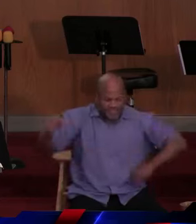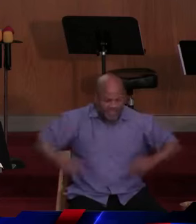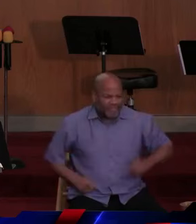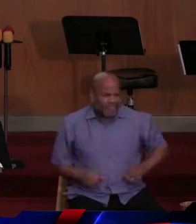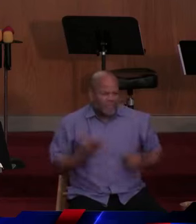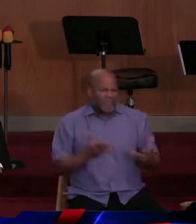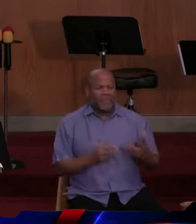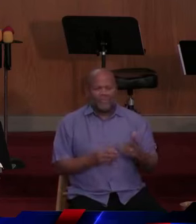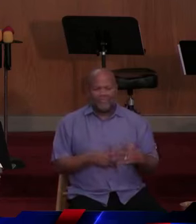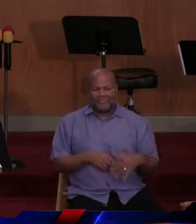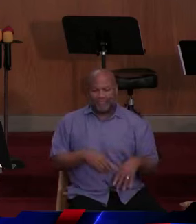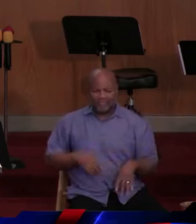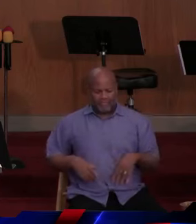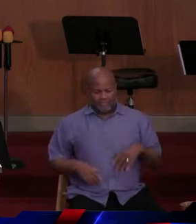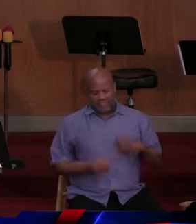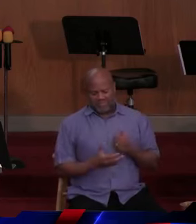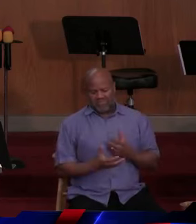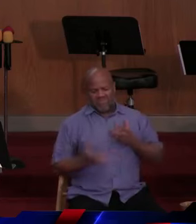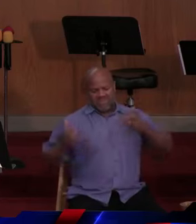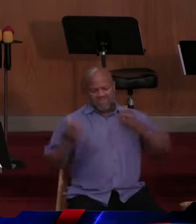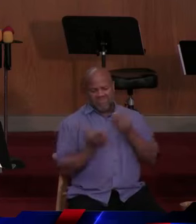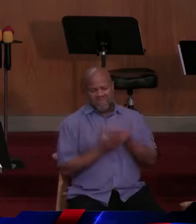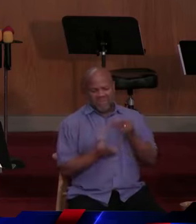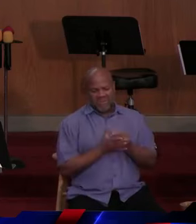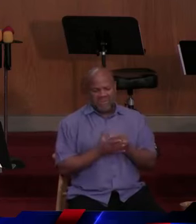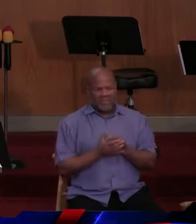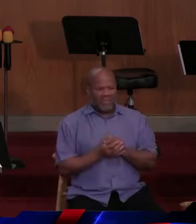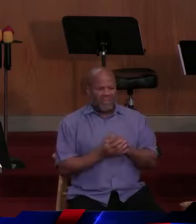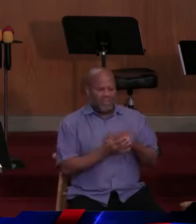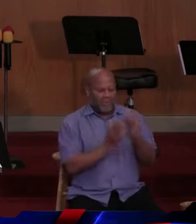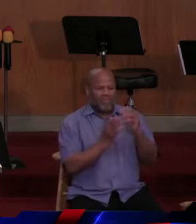big car, big money, big balling, and shot calling.